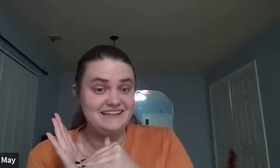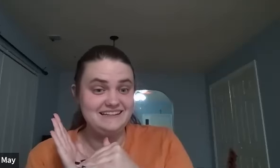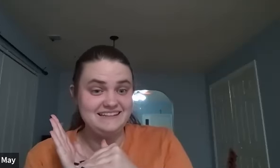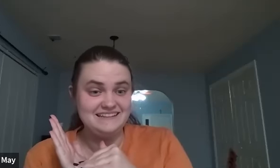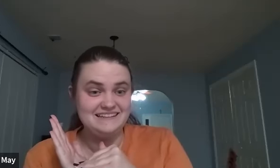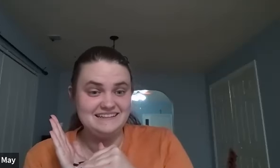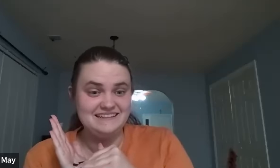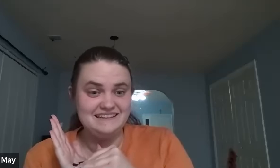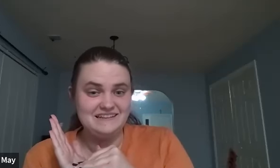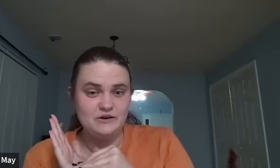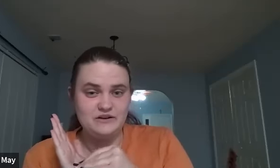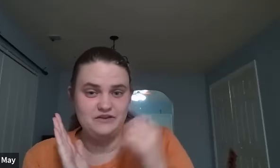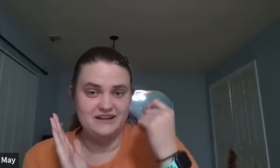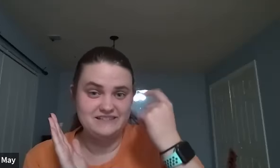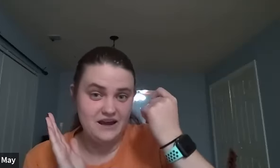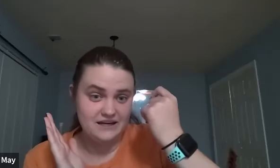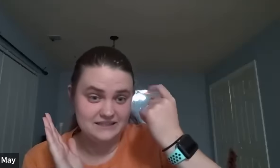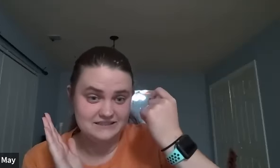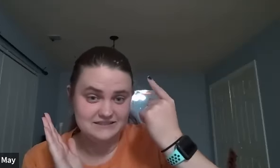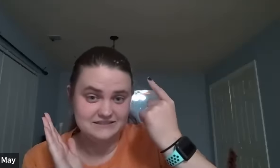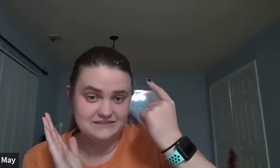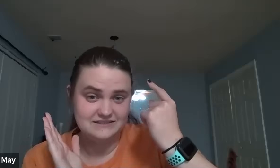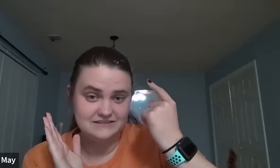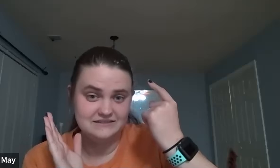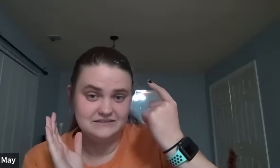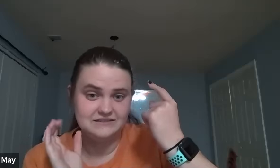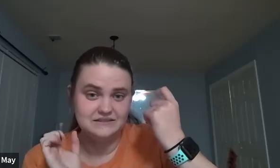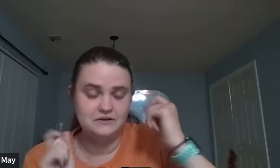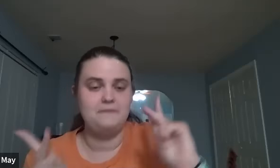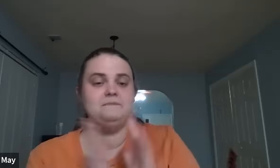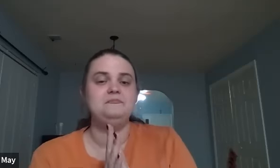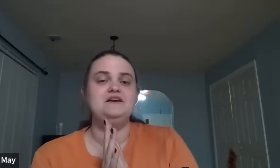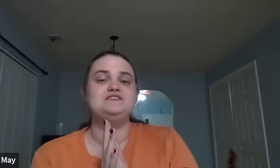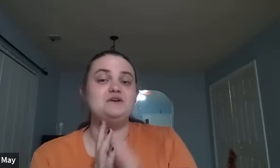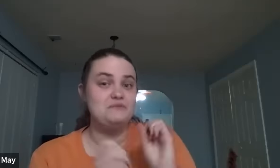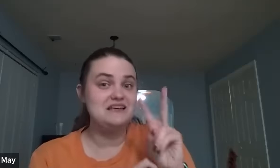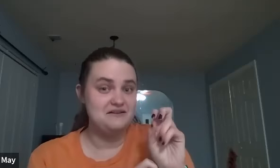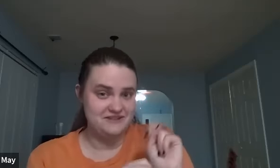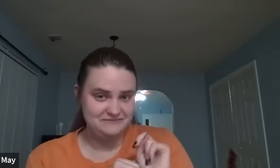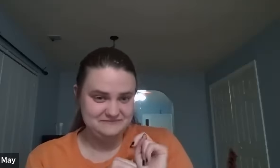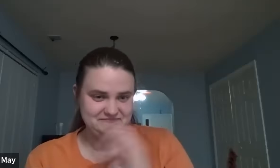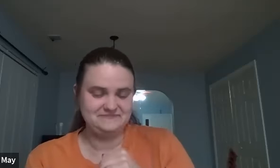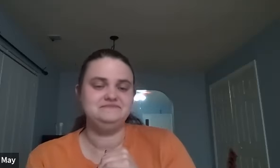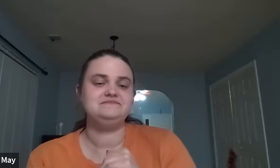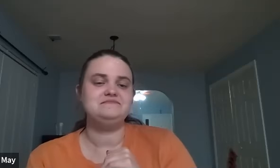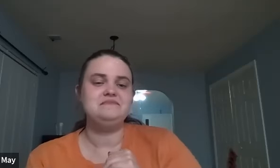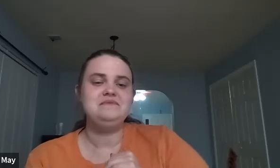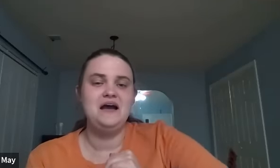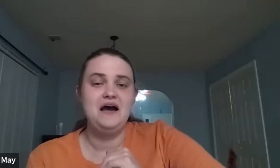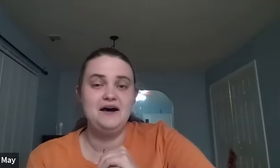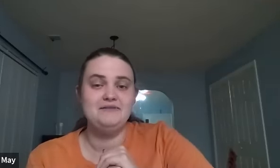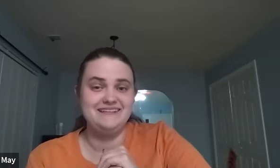again? Or have you guys got it? Okay. So it was oven. But